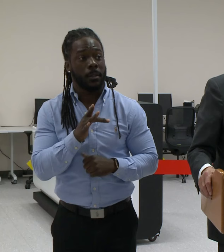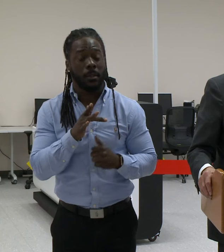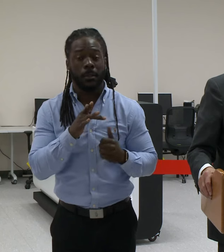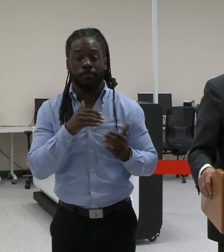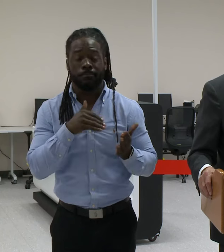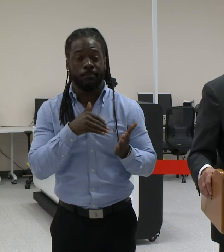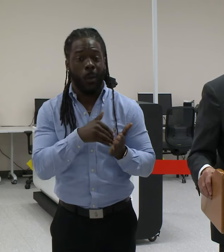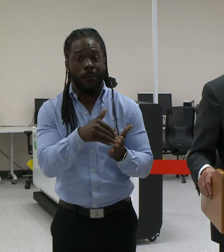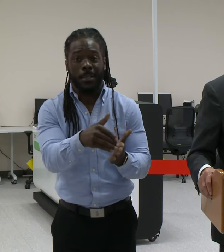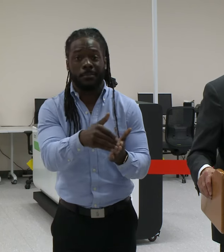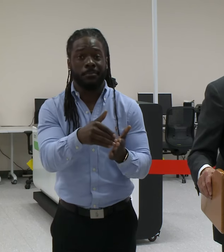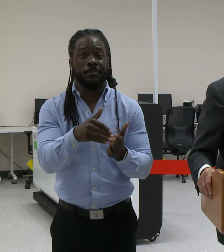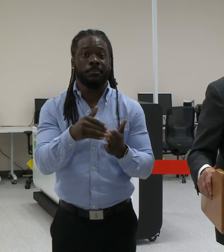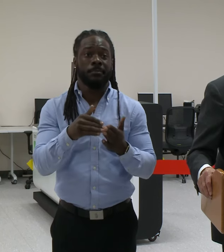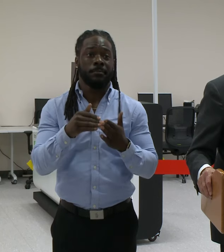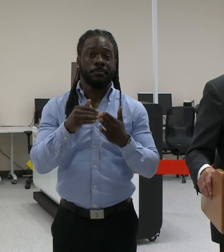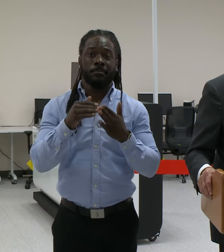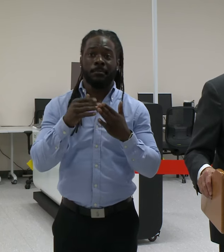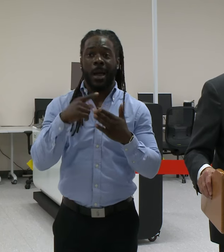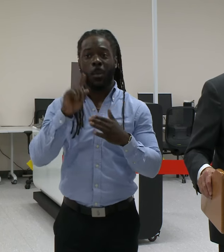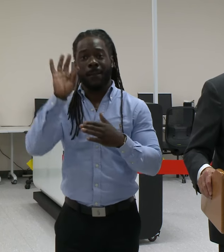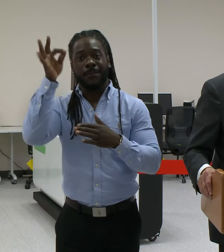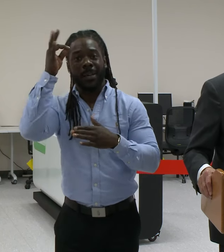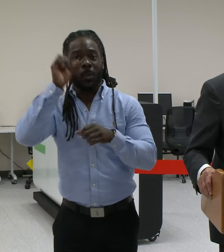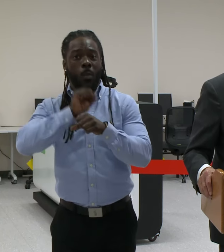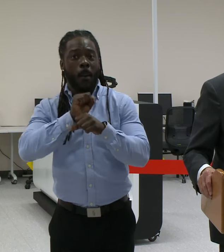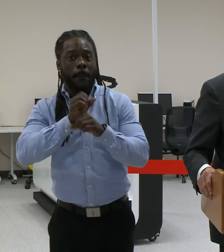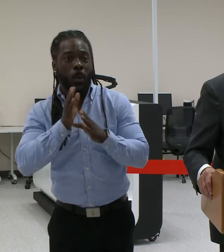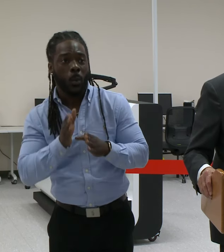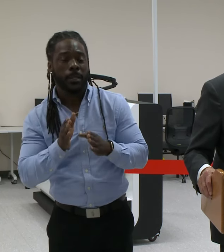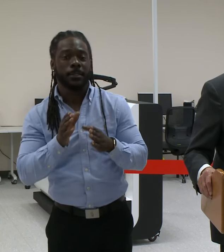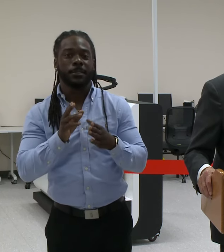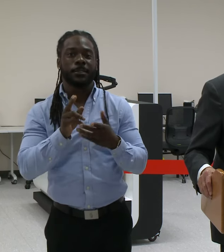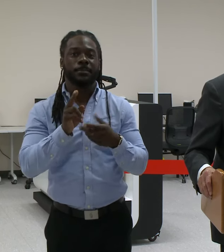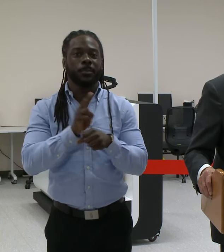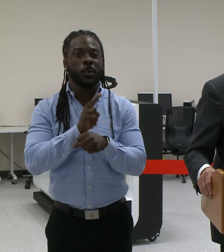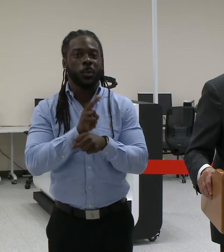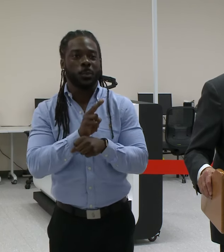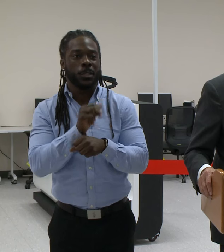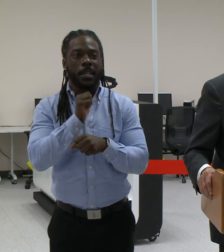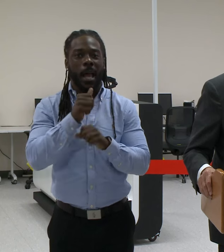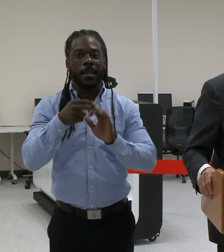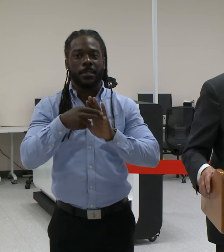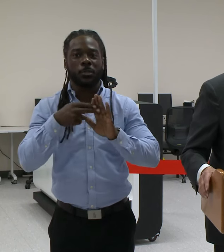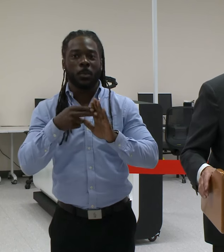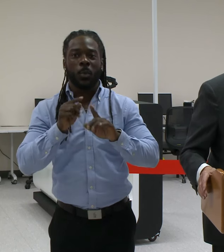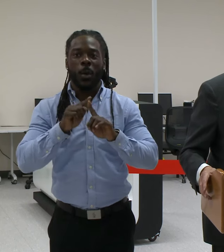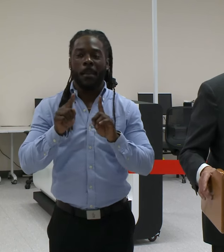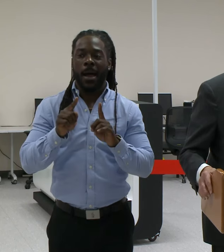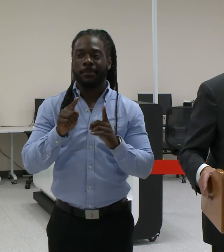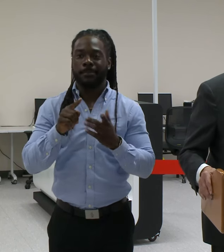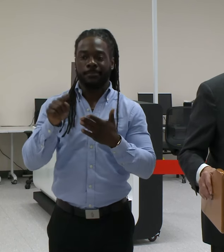often, bureaucrat or federal employee is used not as a descriptor, but as an epithet.